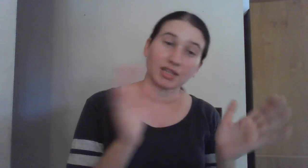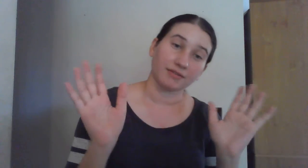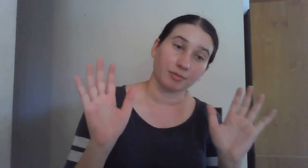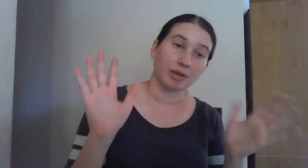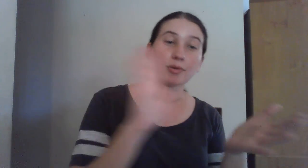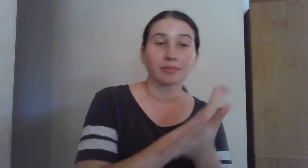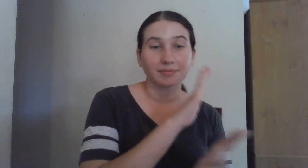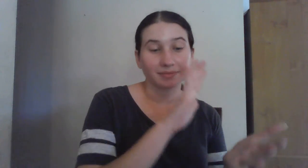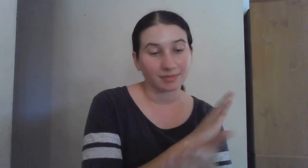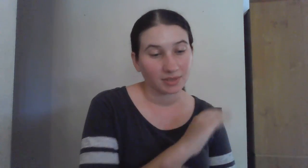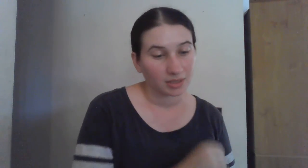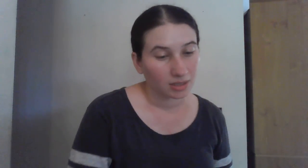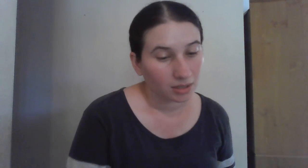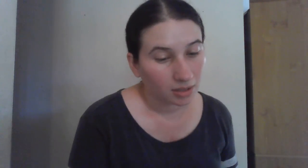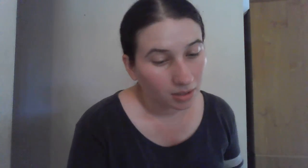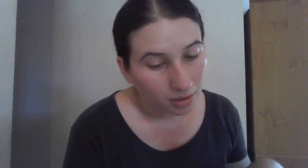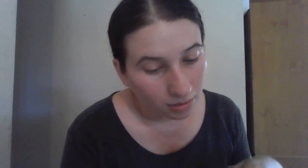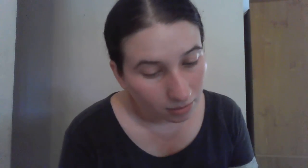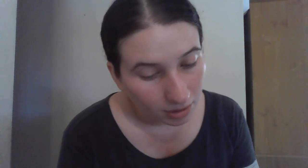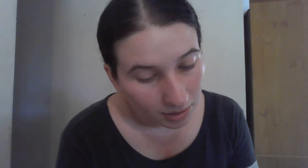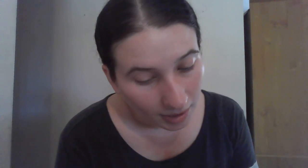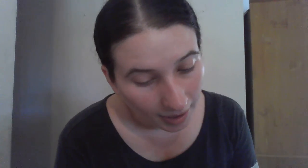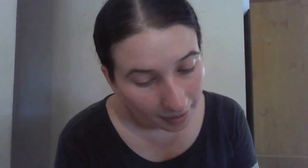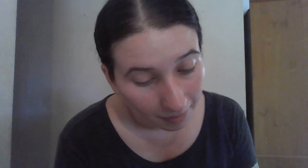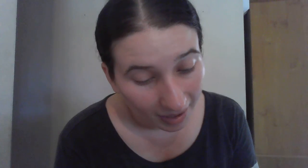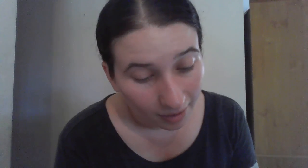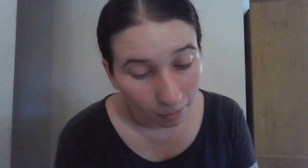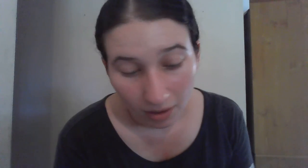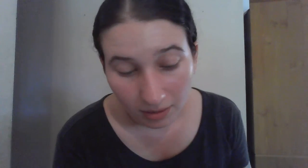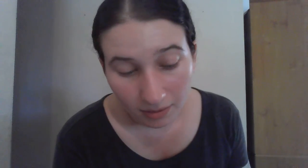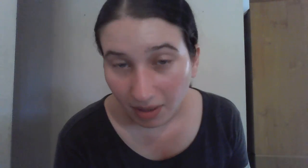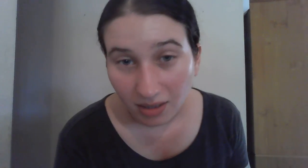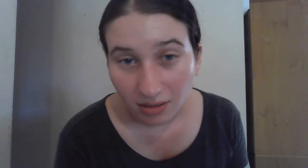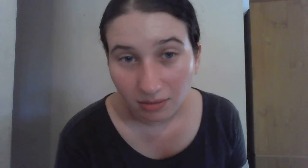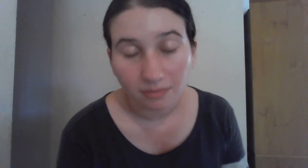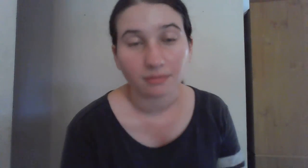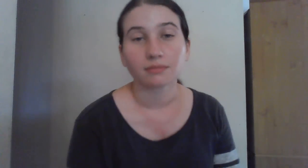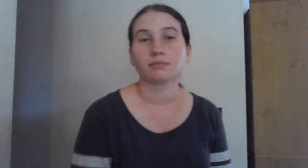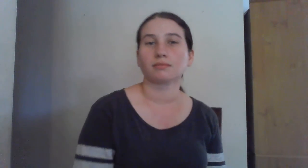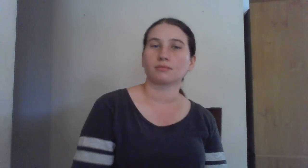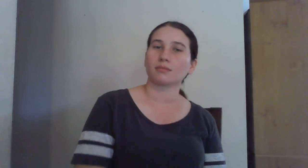Sign for paper. You could say the man wants money.